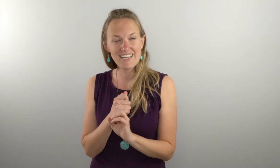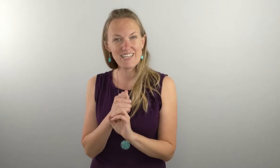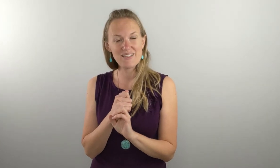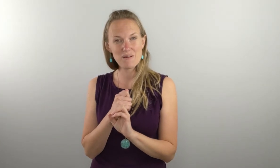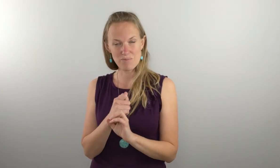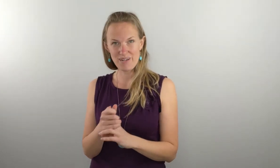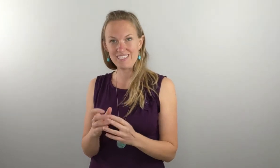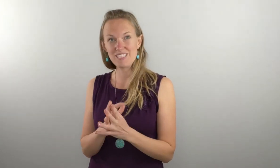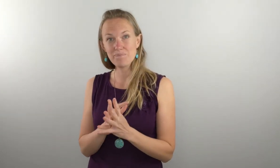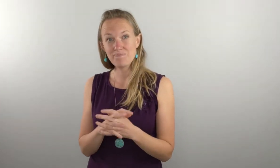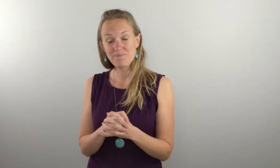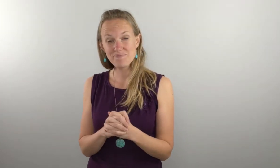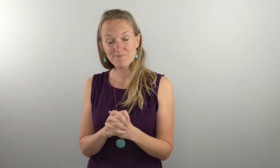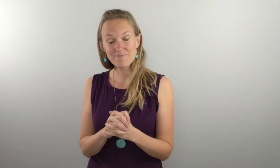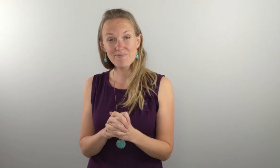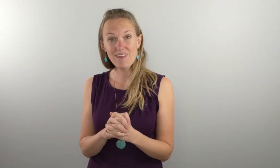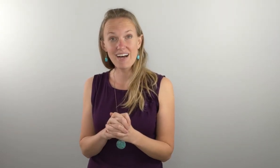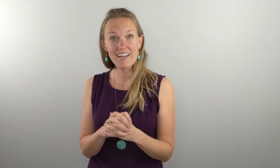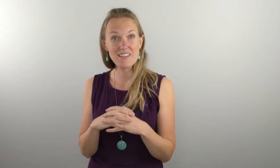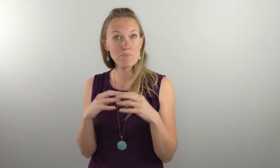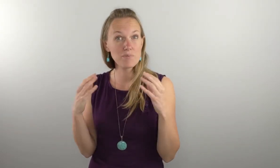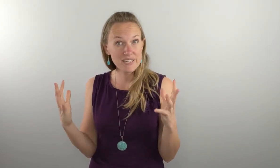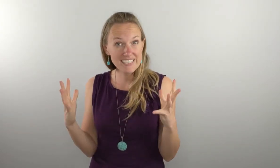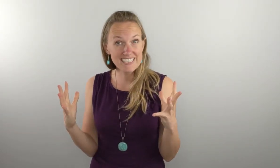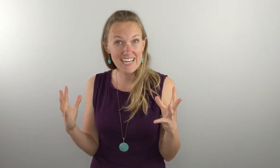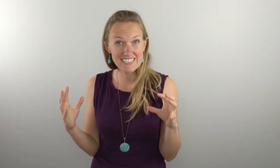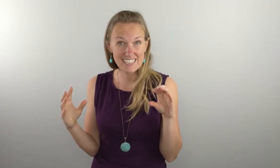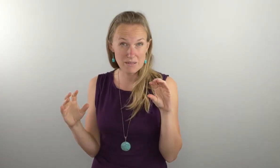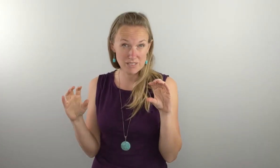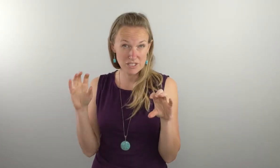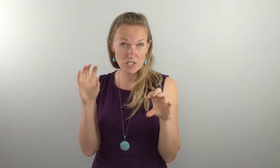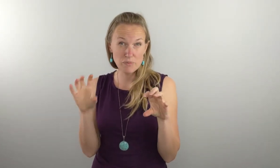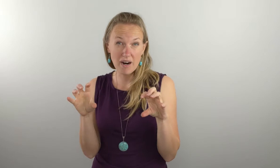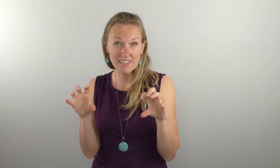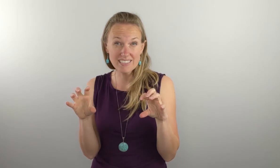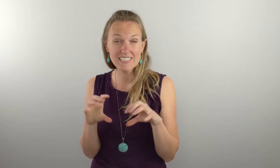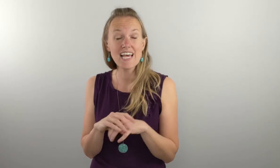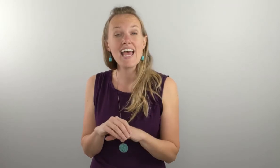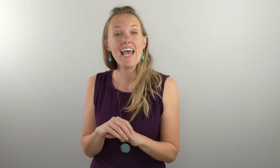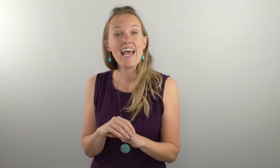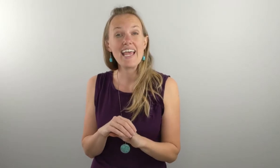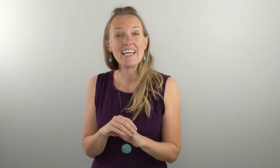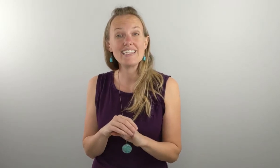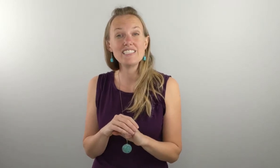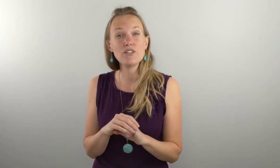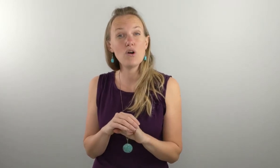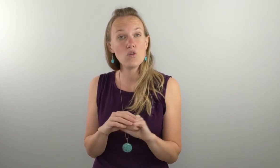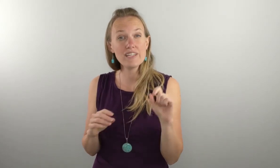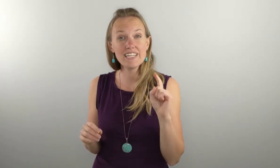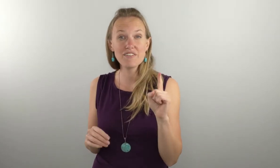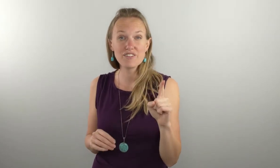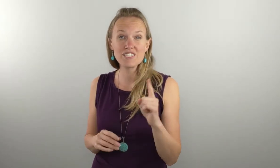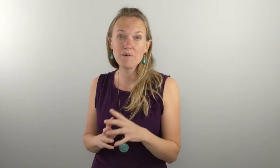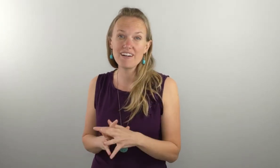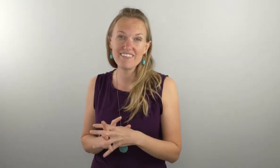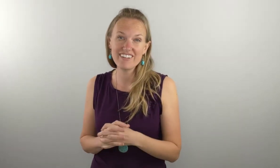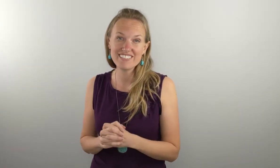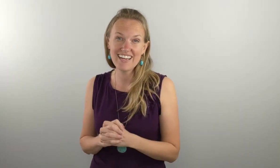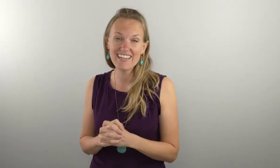signing the bridge. The bridge actually comes in 2 parts, and you'll only need the first part if you're signing